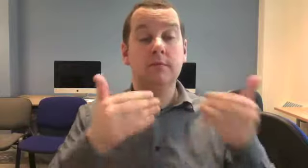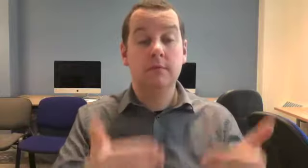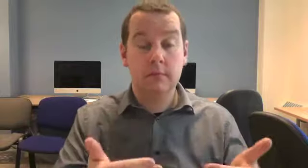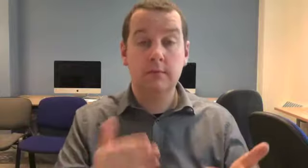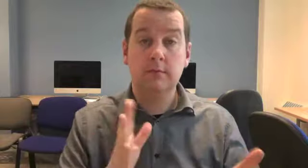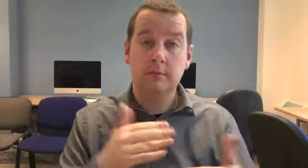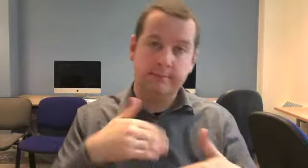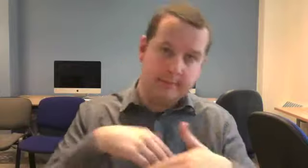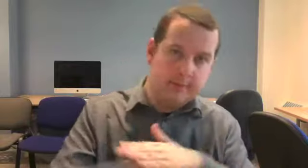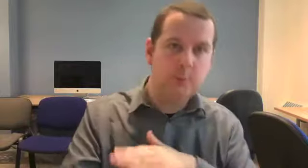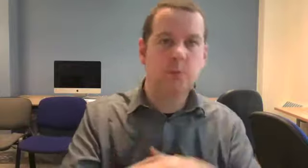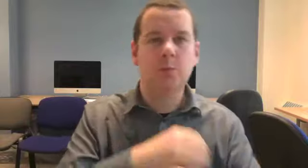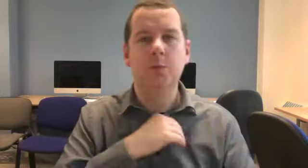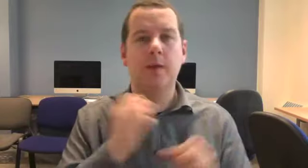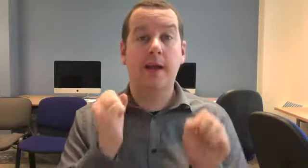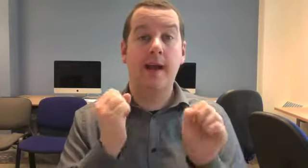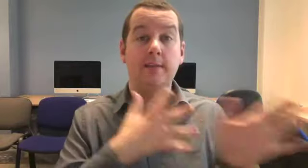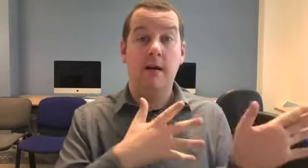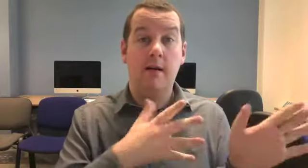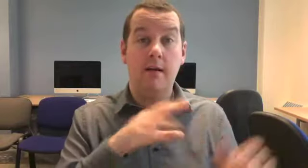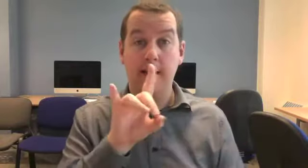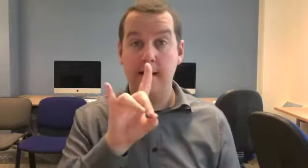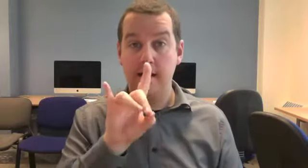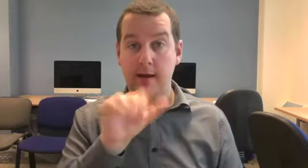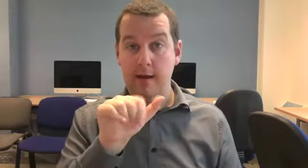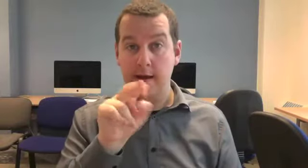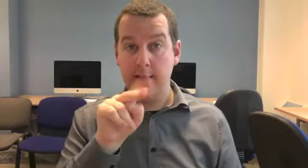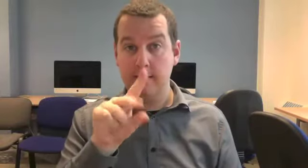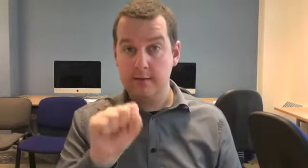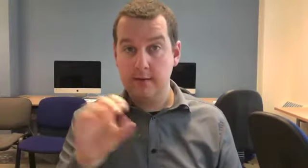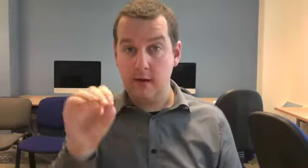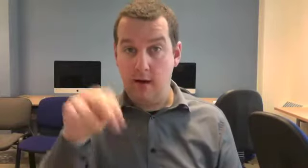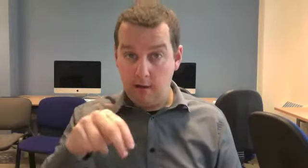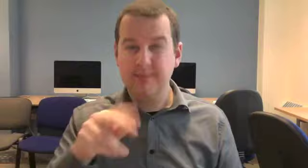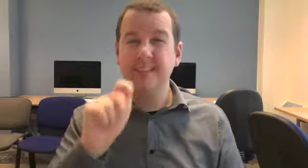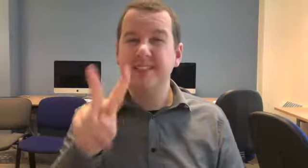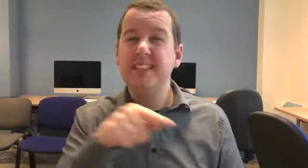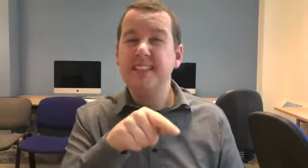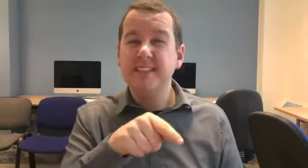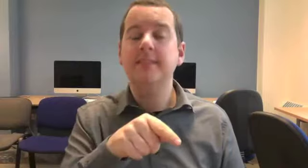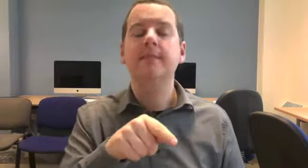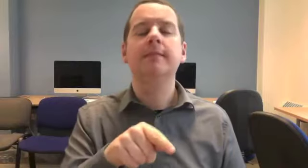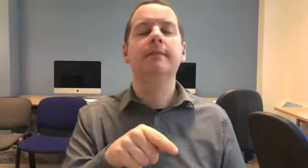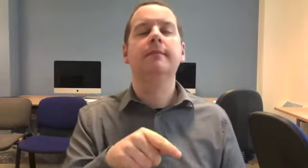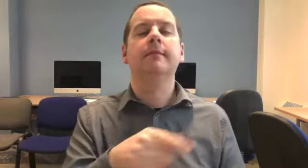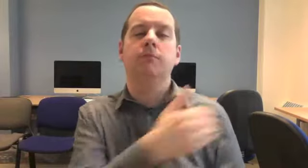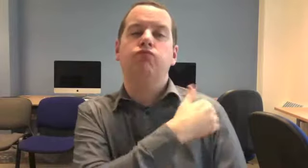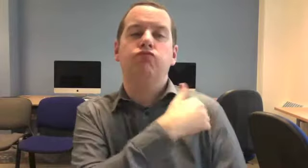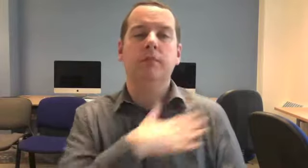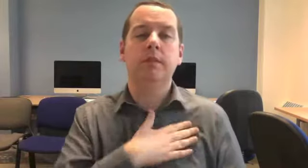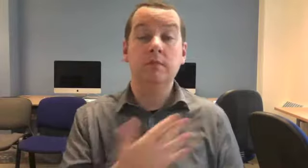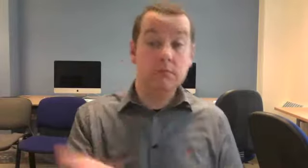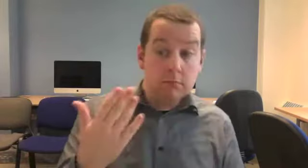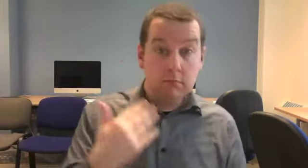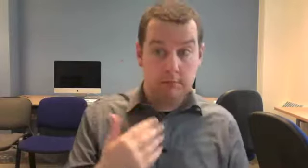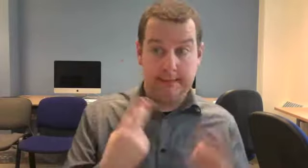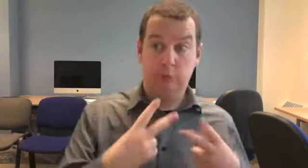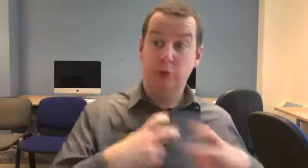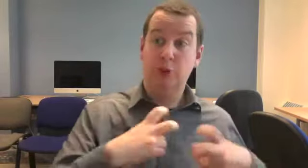After that, I joined Hands On, the television program for deaf people, who contacted me because they